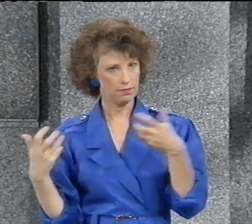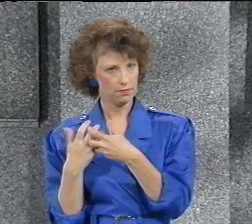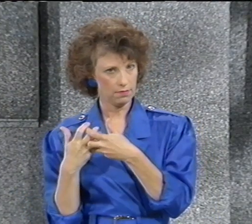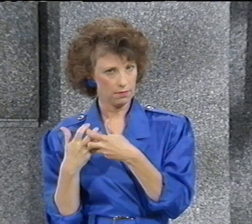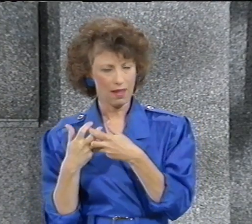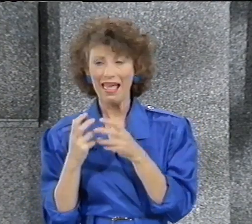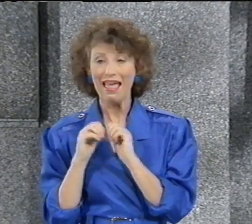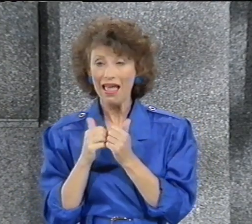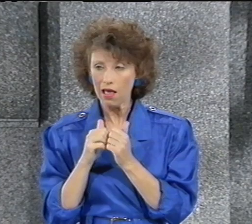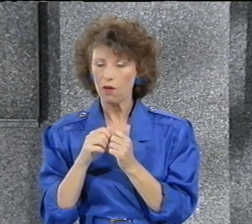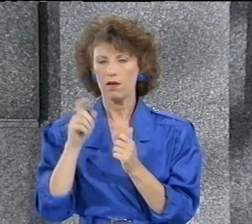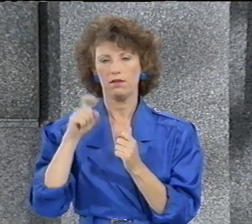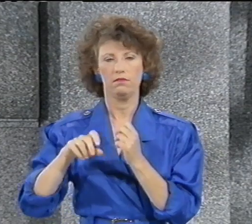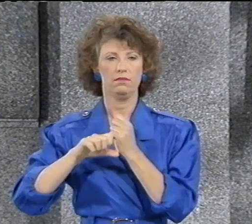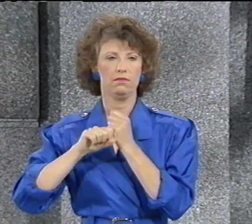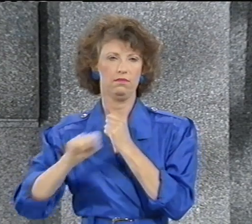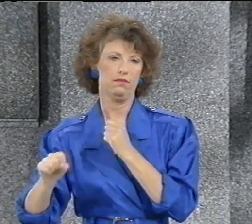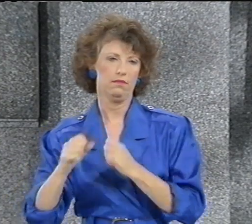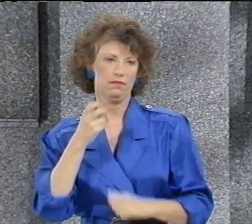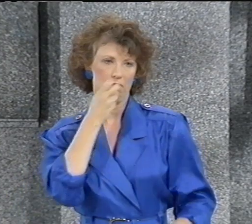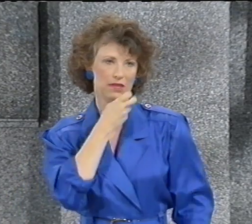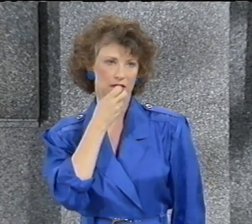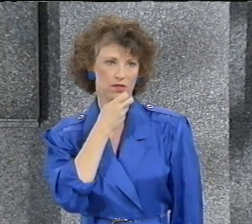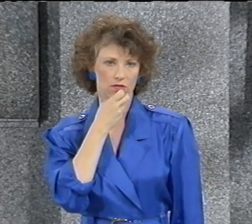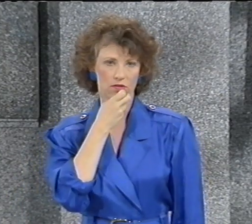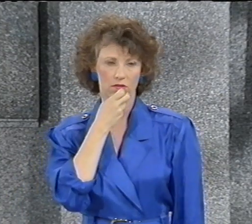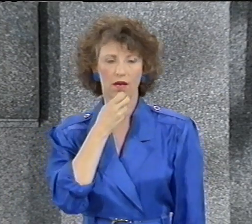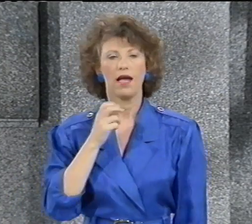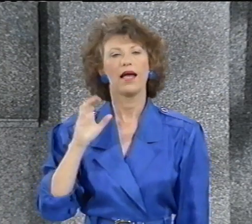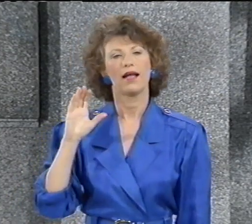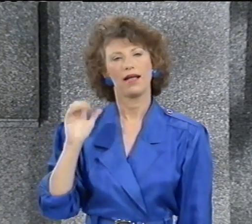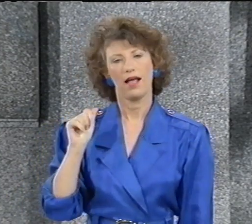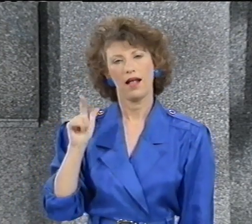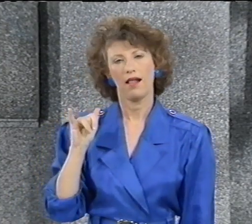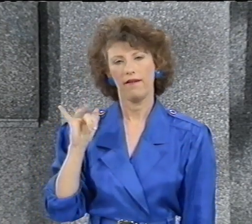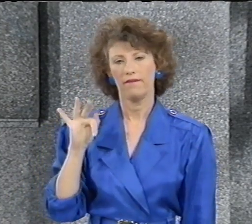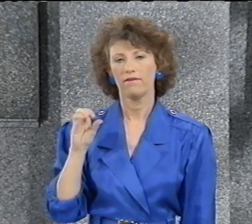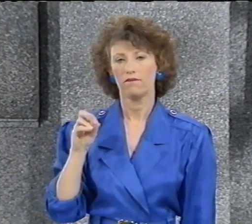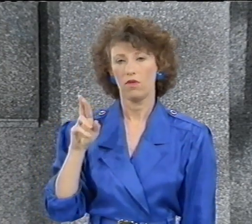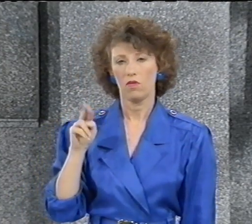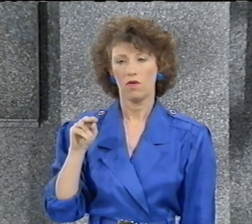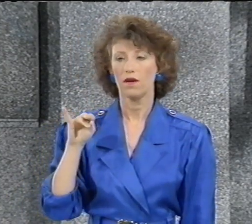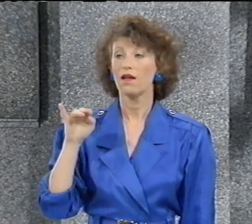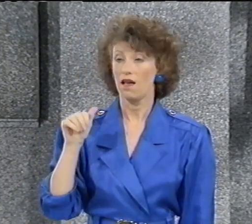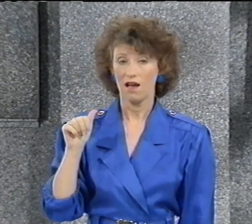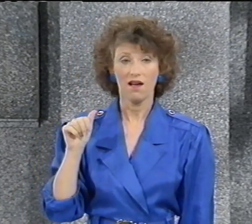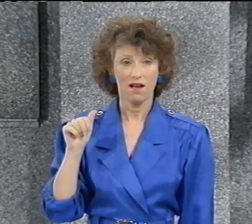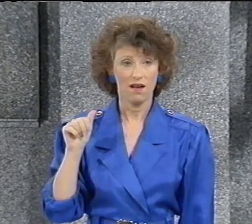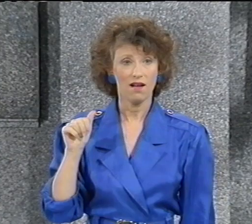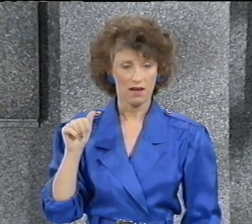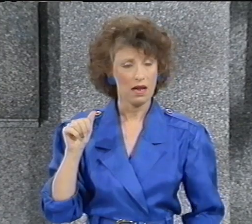You have to match the speech with the spelling, and the only way to do it is by slowing down your